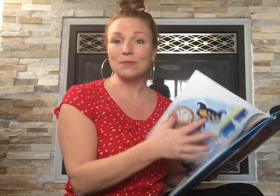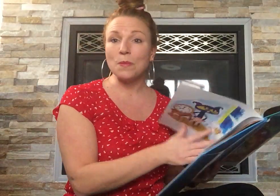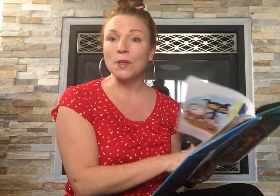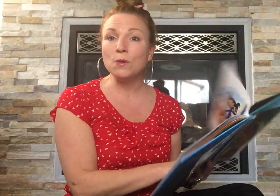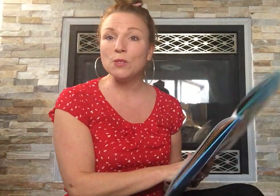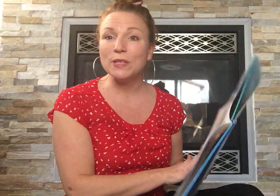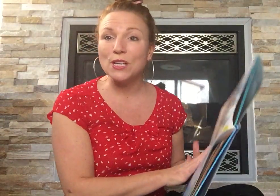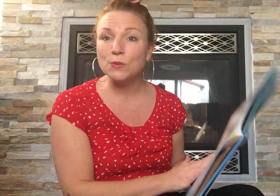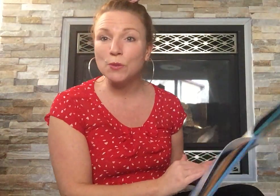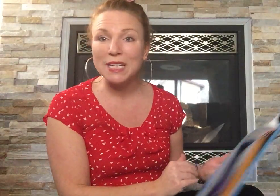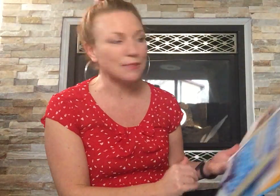Oops, we lost Ruby.